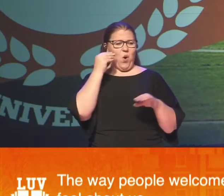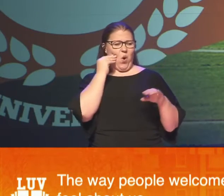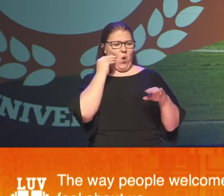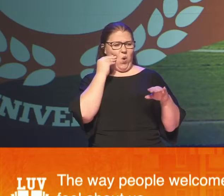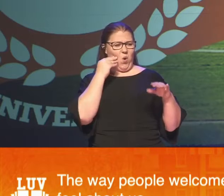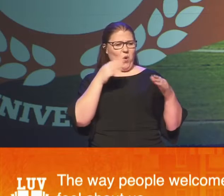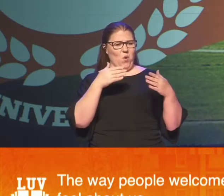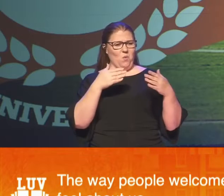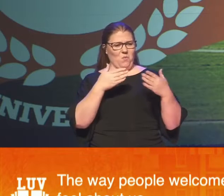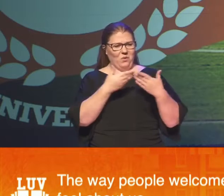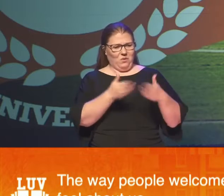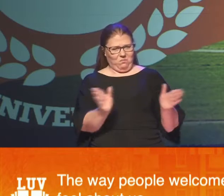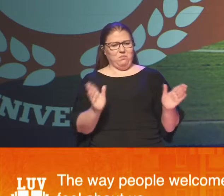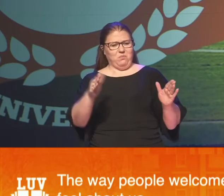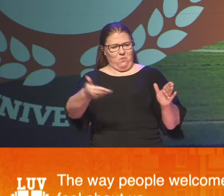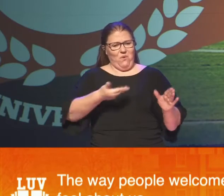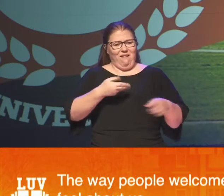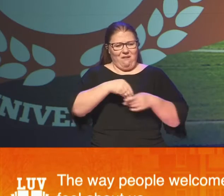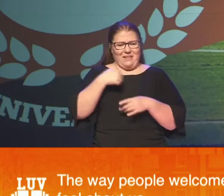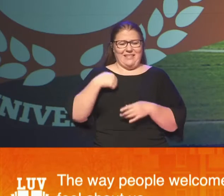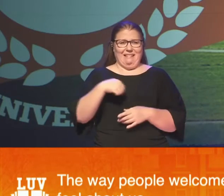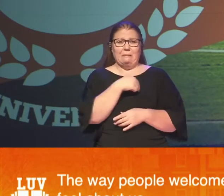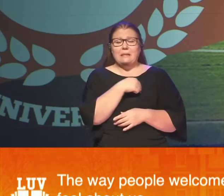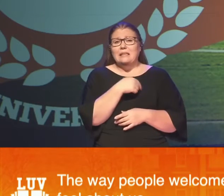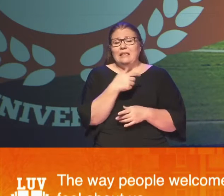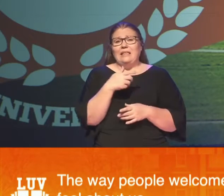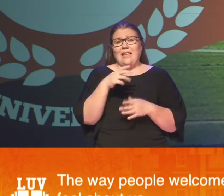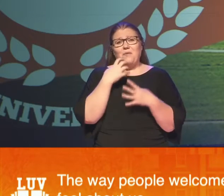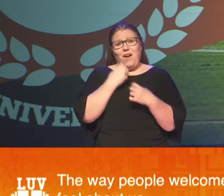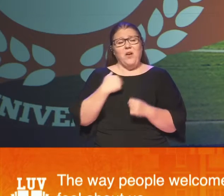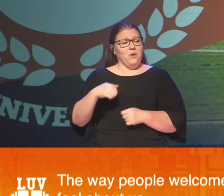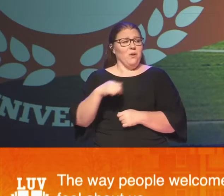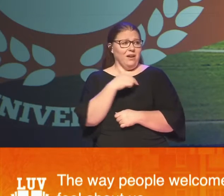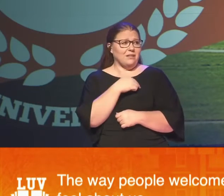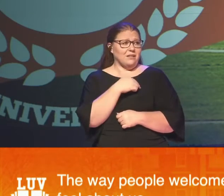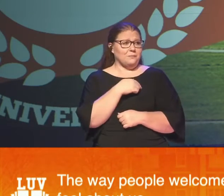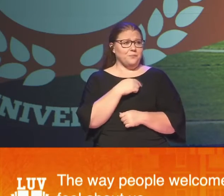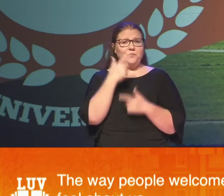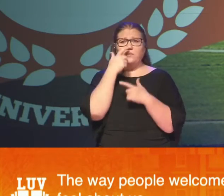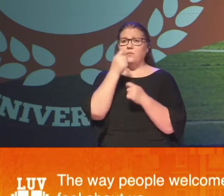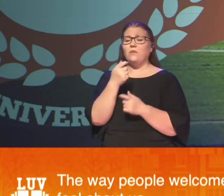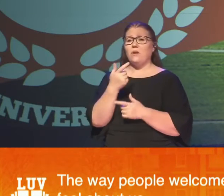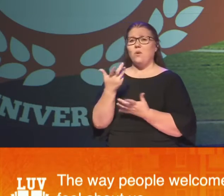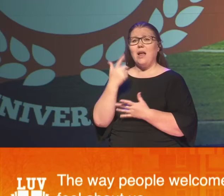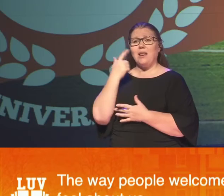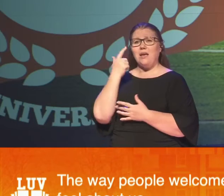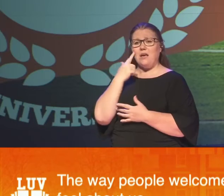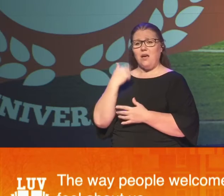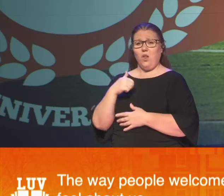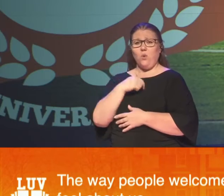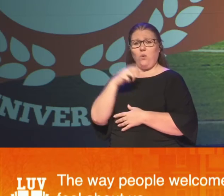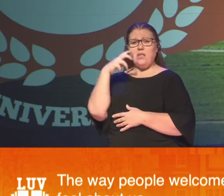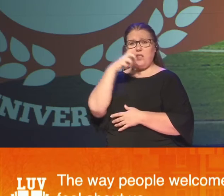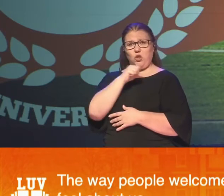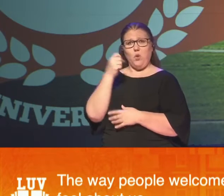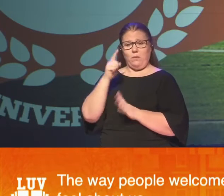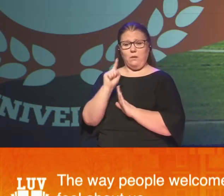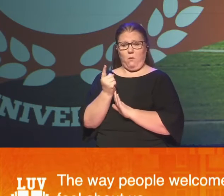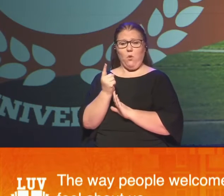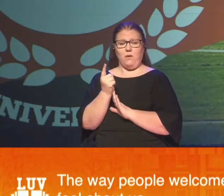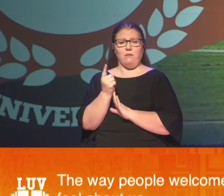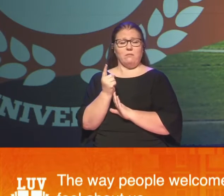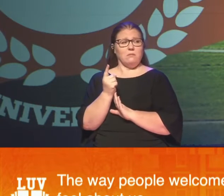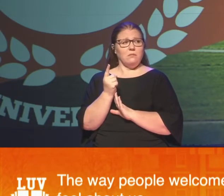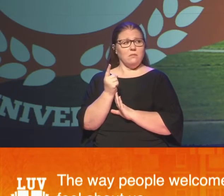reveals, oh man, they really value us. And here's what's interesting. Here's what I think. I think let's just assume for the moment that